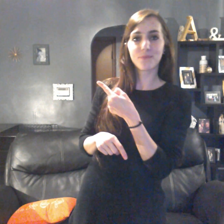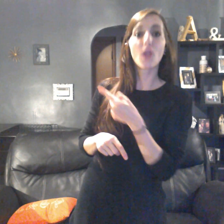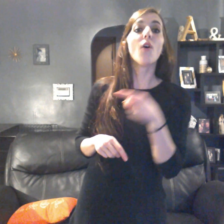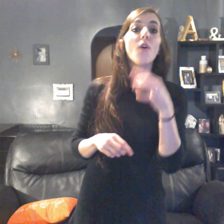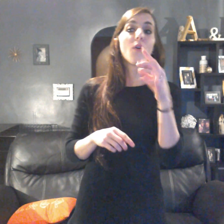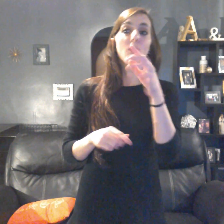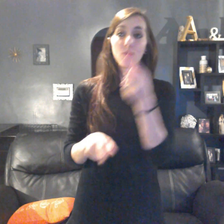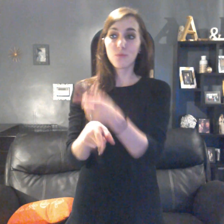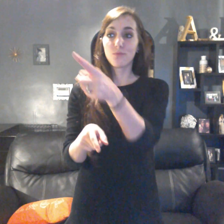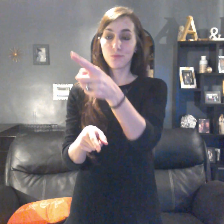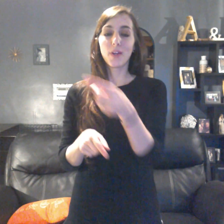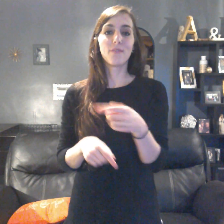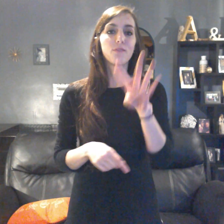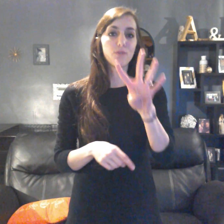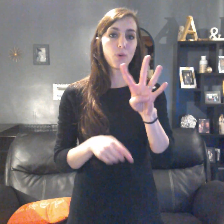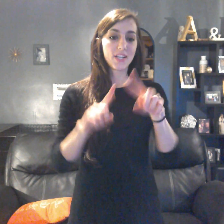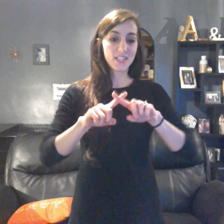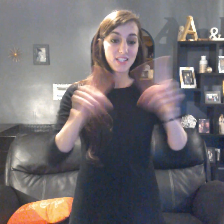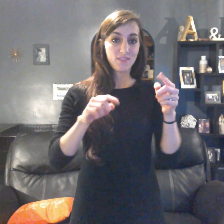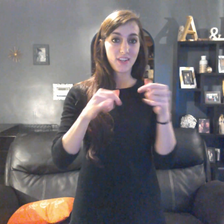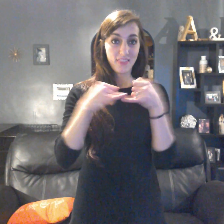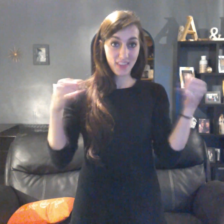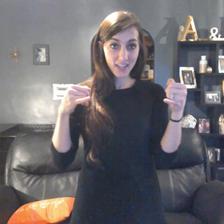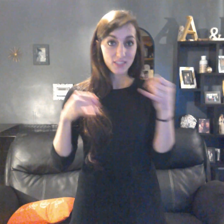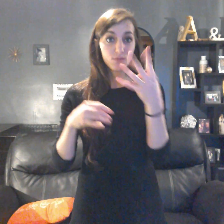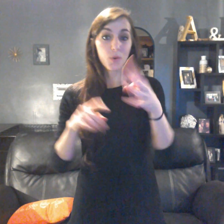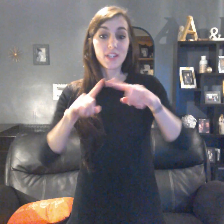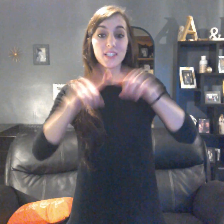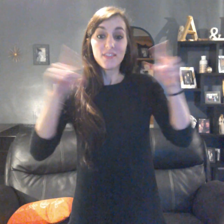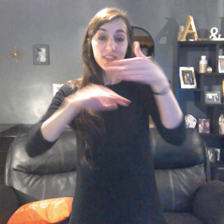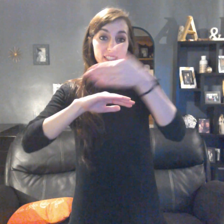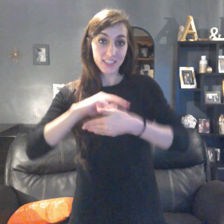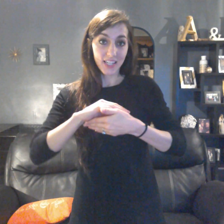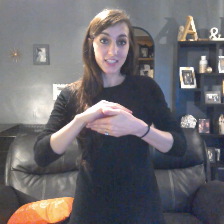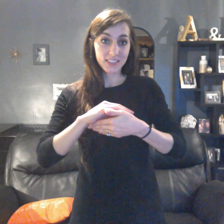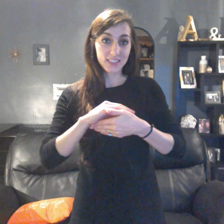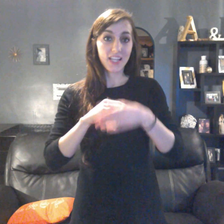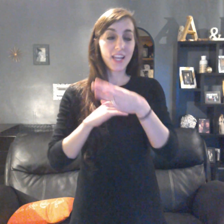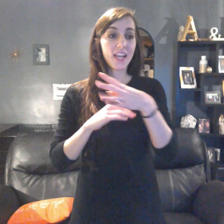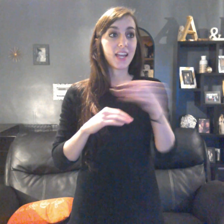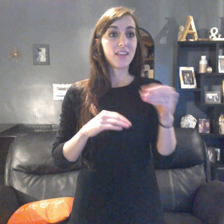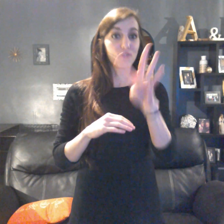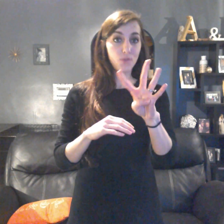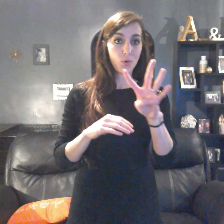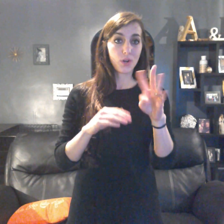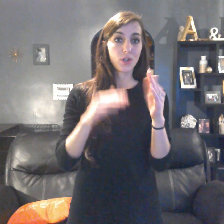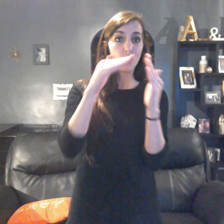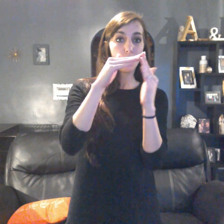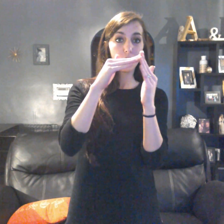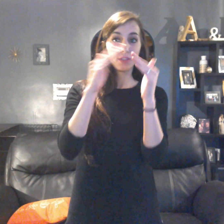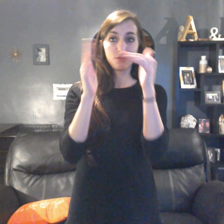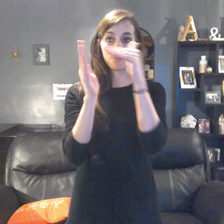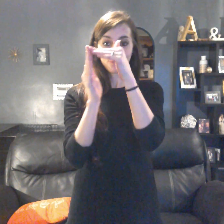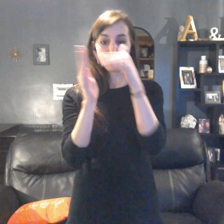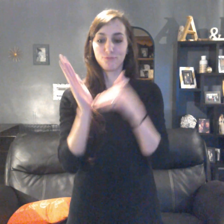the same. And we have 4 corners. All right, we have this interesting little shape, this green shape. What's the green shape,